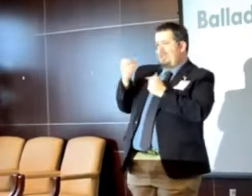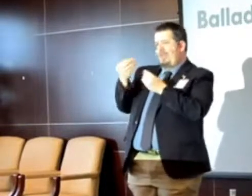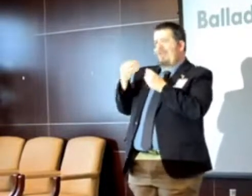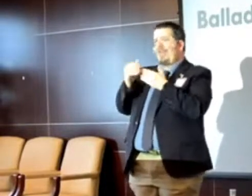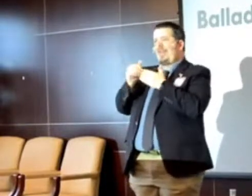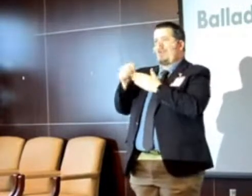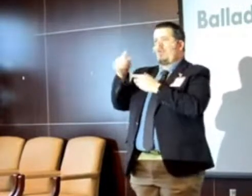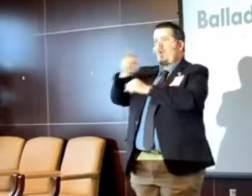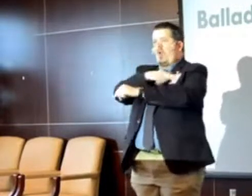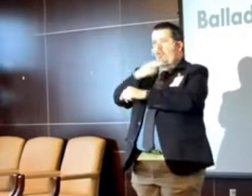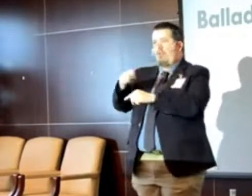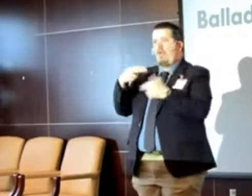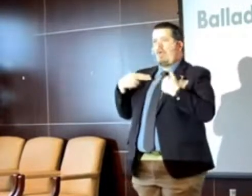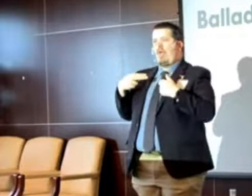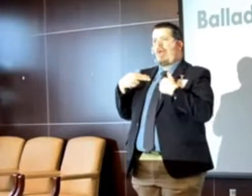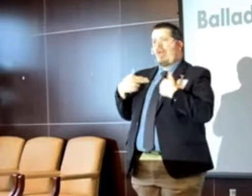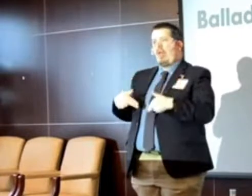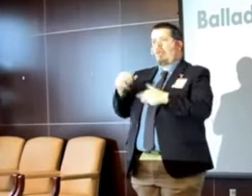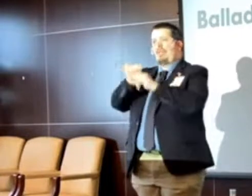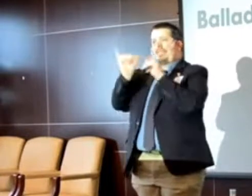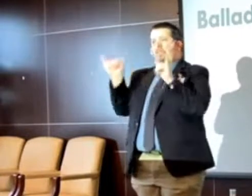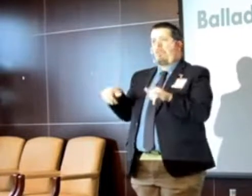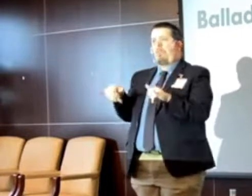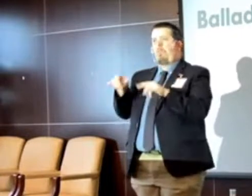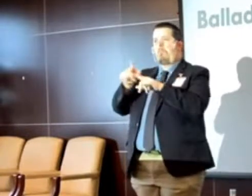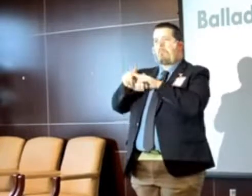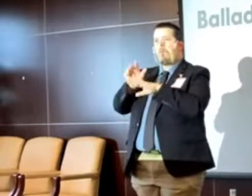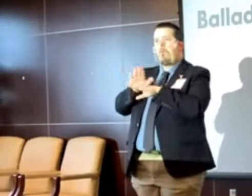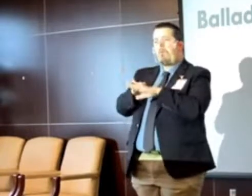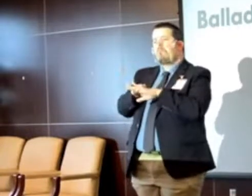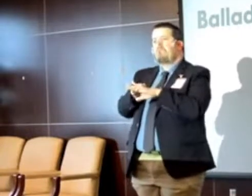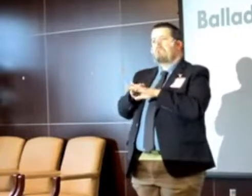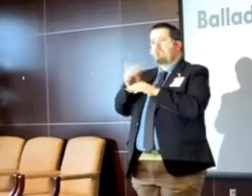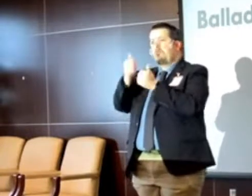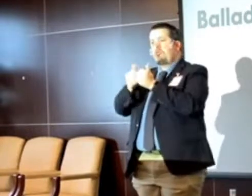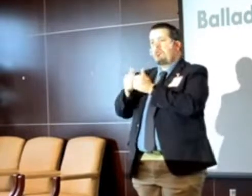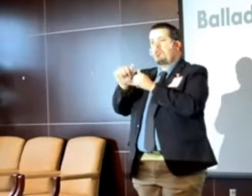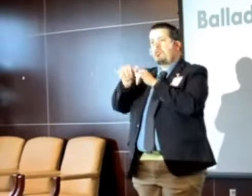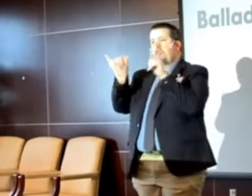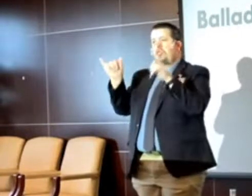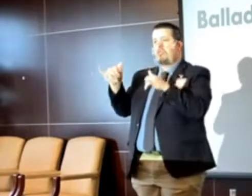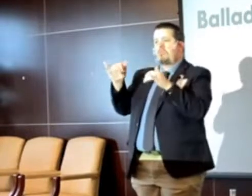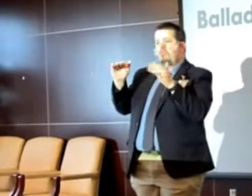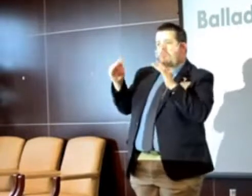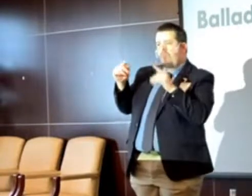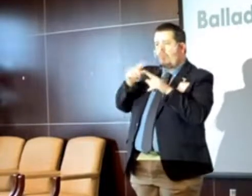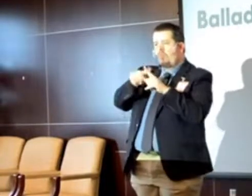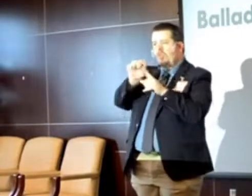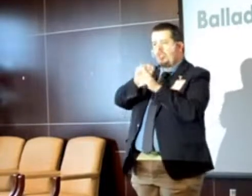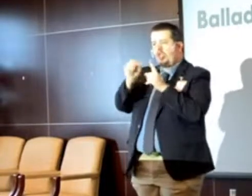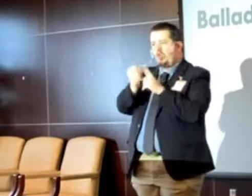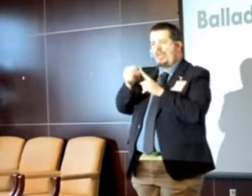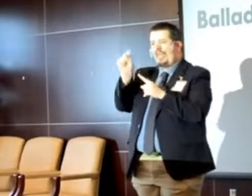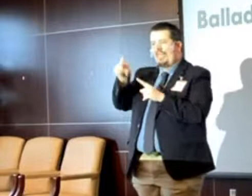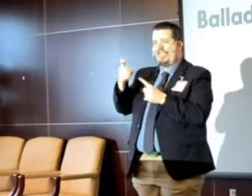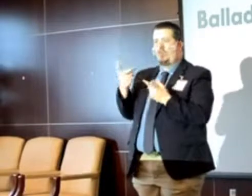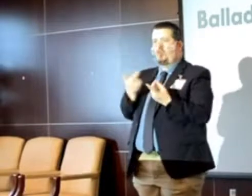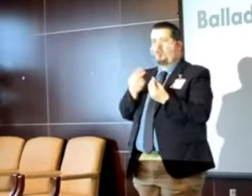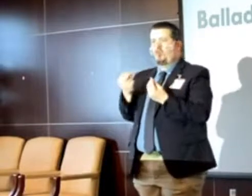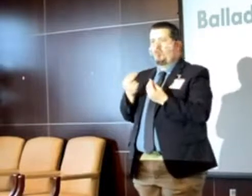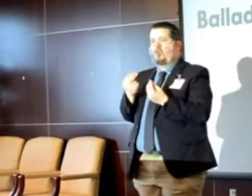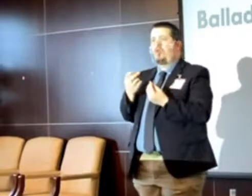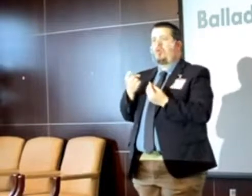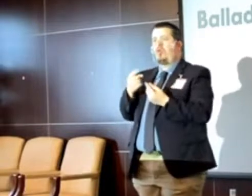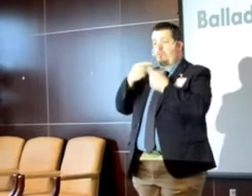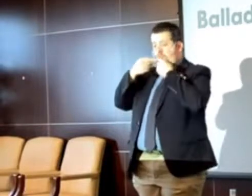to hospitals and health systems based on each system's assessment of where they are and what they need to be doing. By